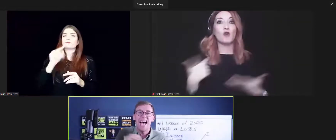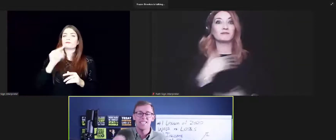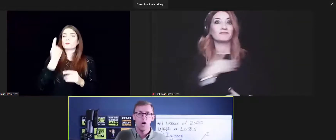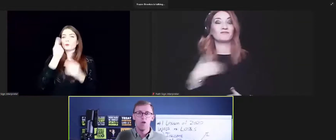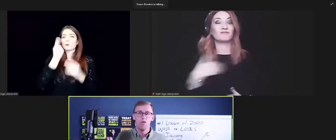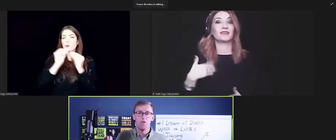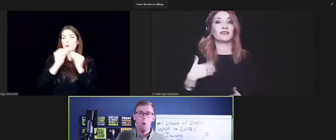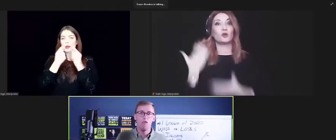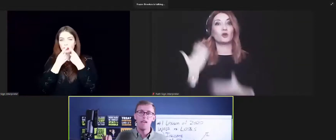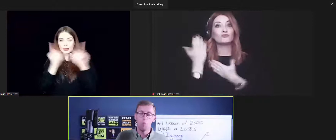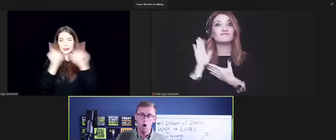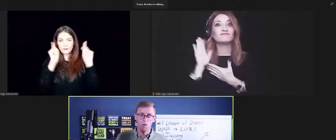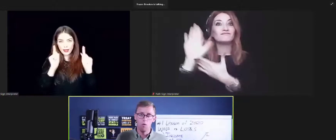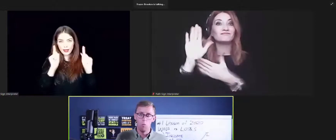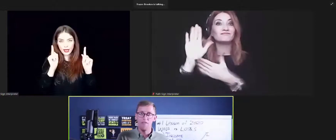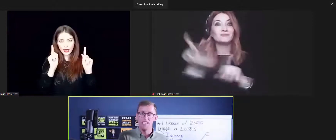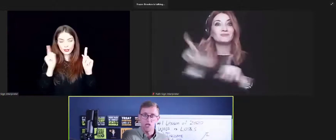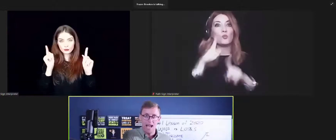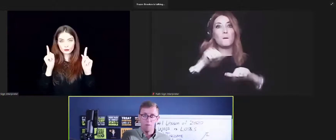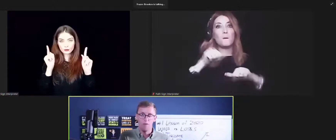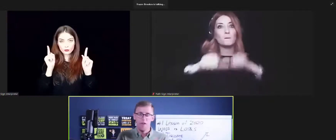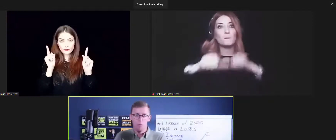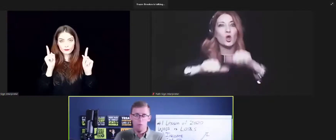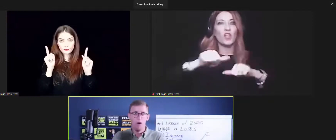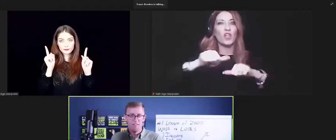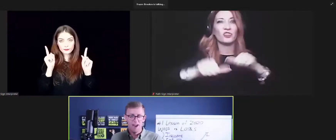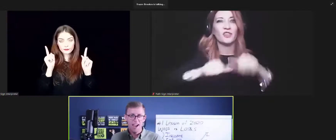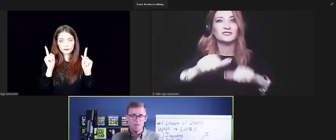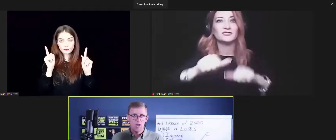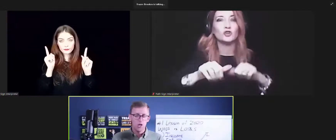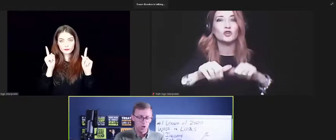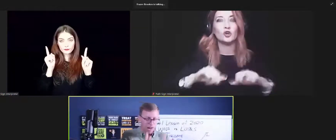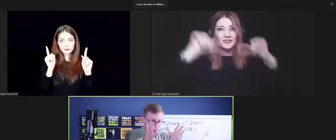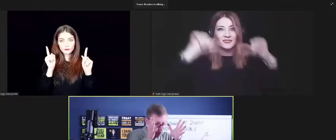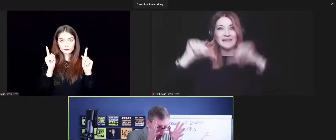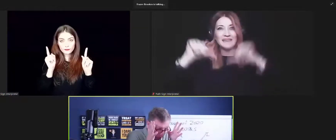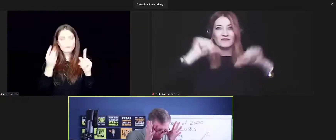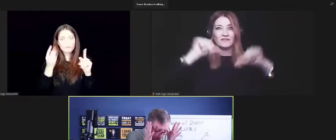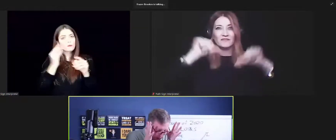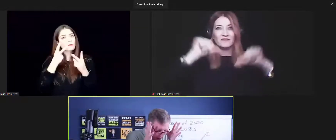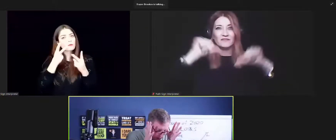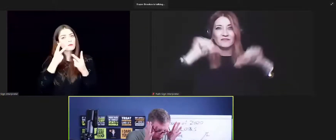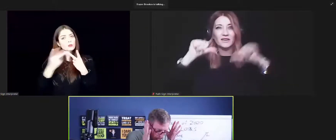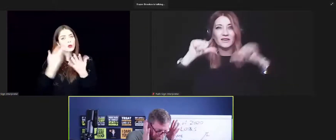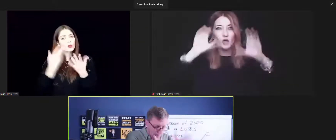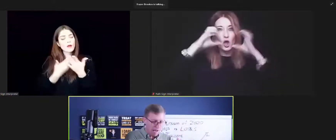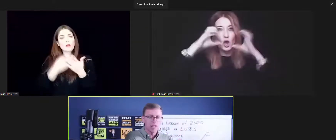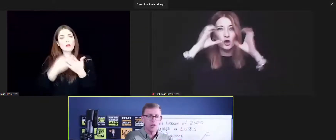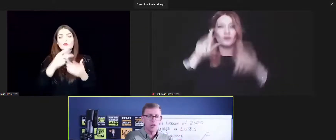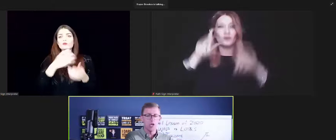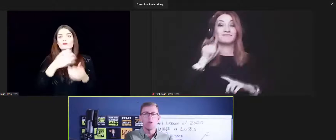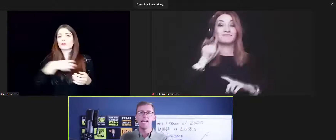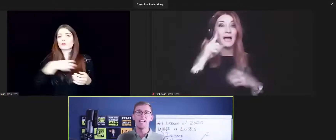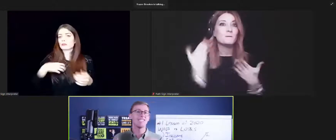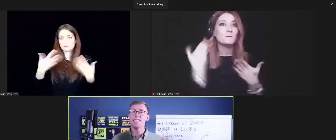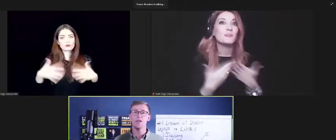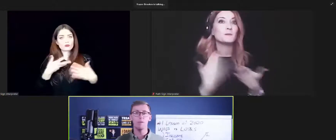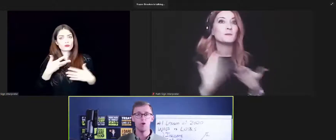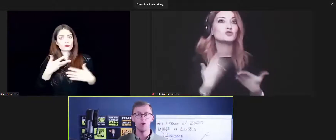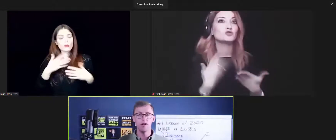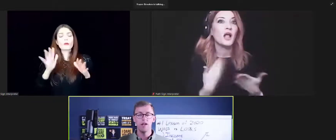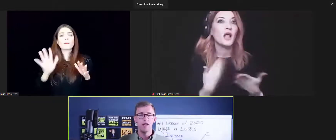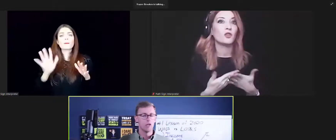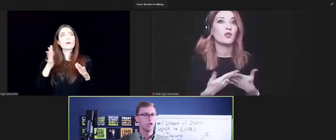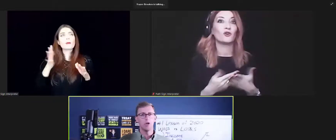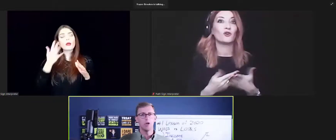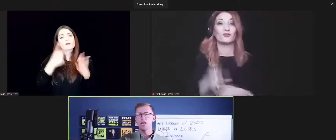get what they want, what they want, right? So whatever they set their mind to, they're going to get. Scientifically proven.